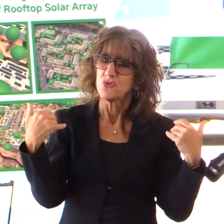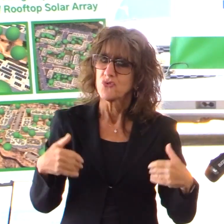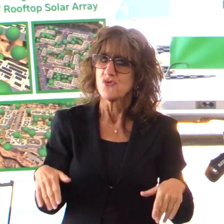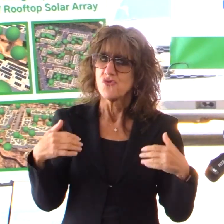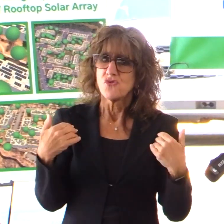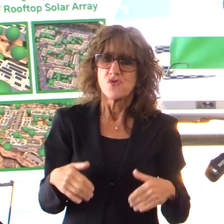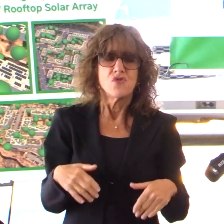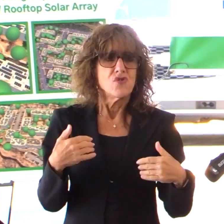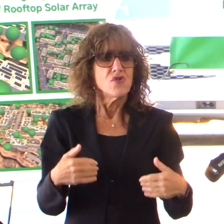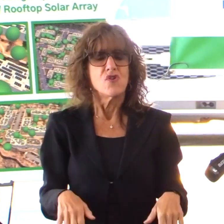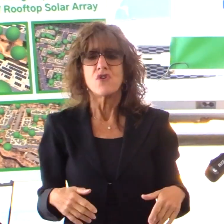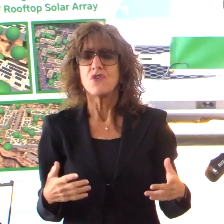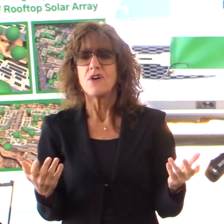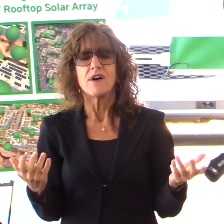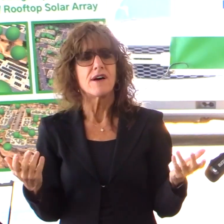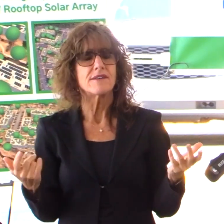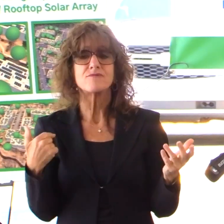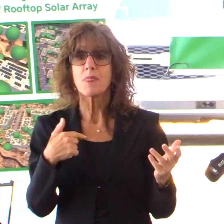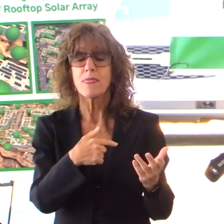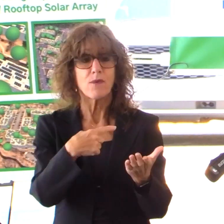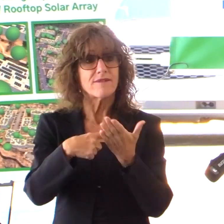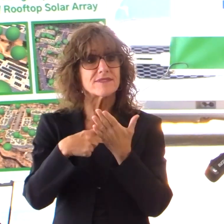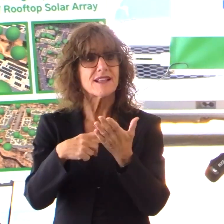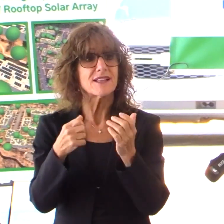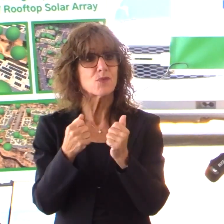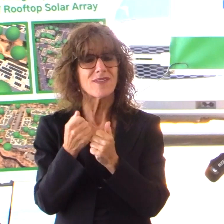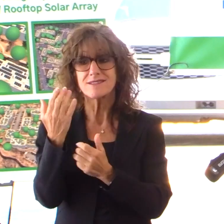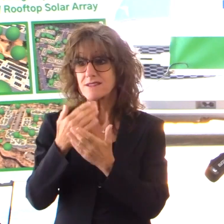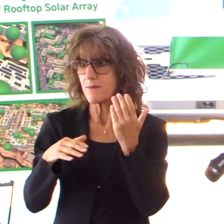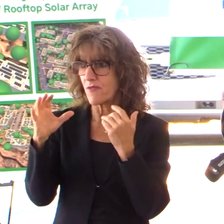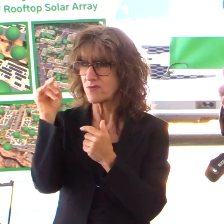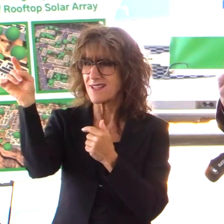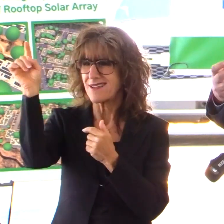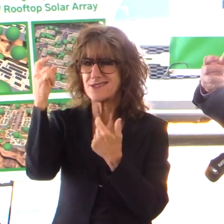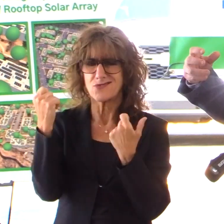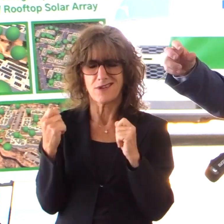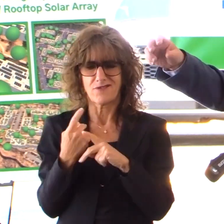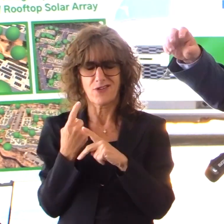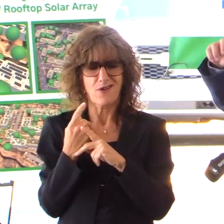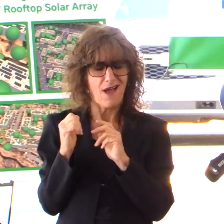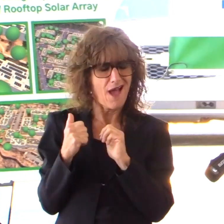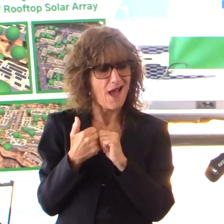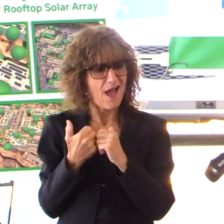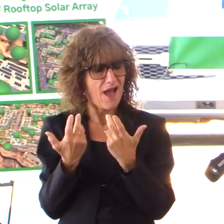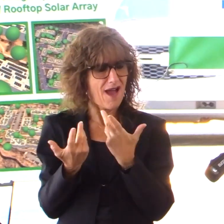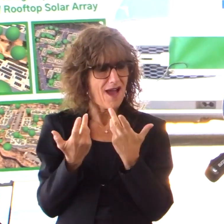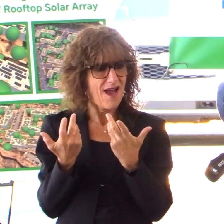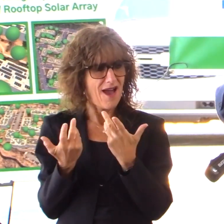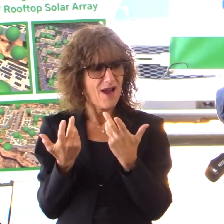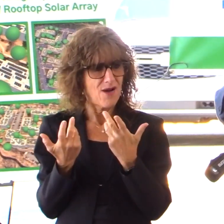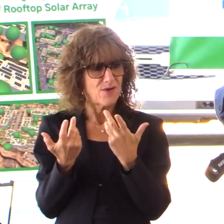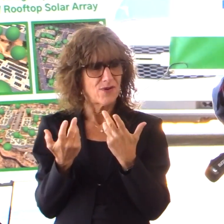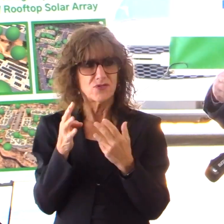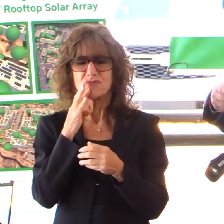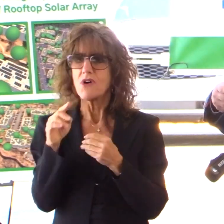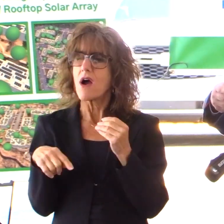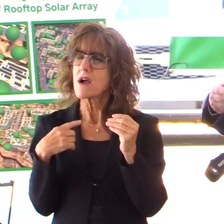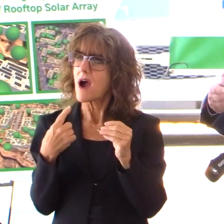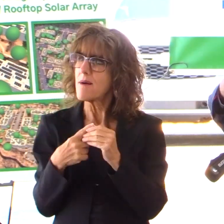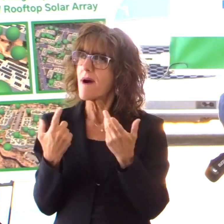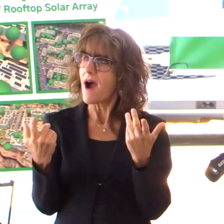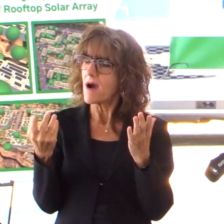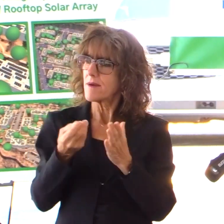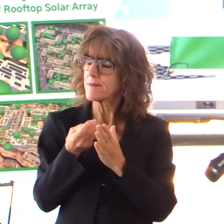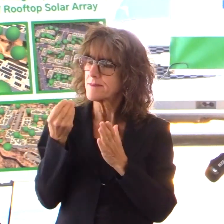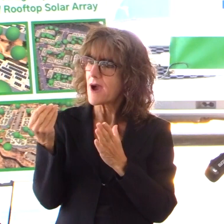The ability, you know, we've actually talked to some of those companies. I was trying to figure out how do I take off. I actually talked about, can we buy all your